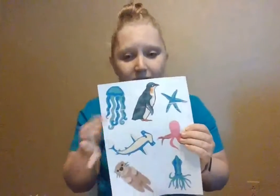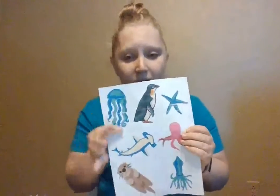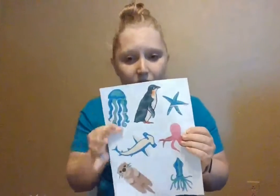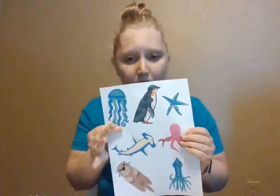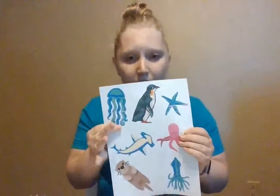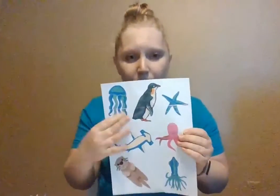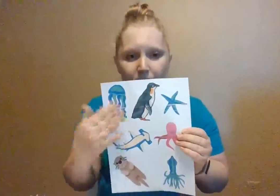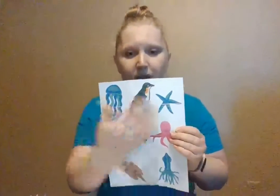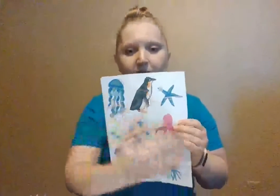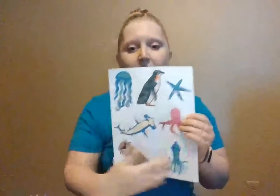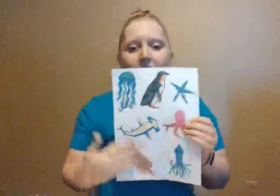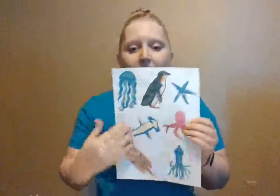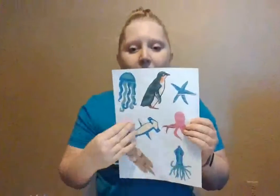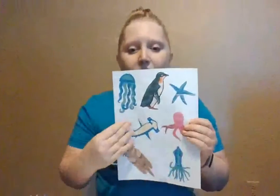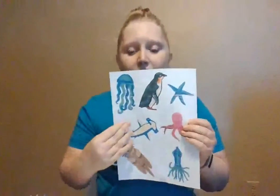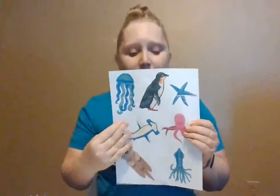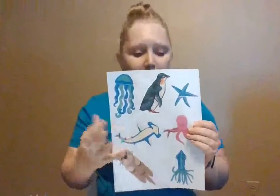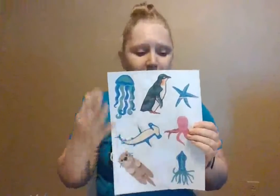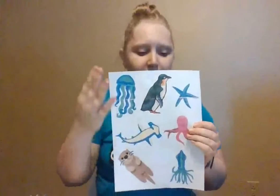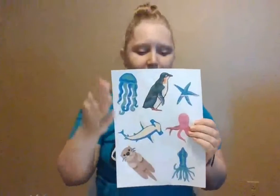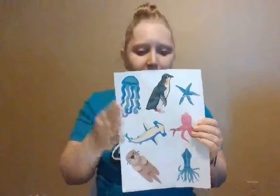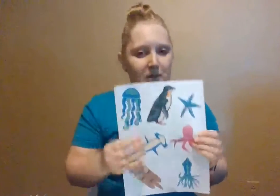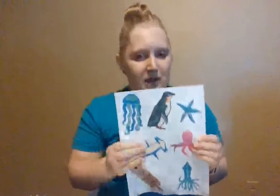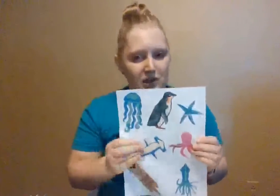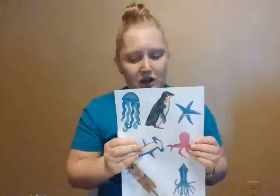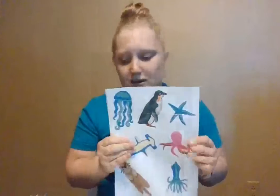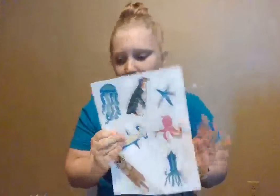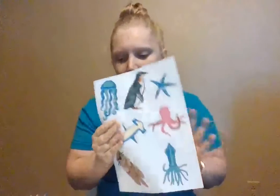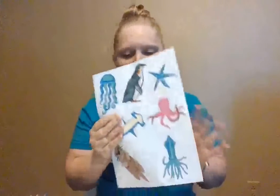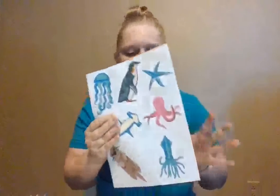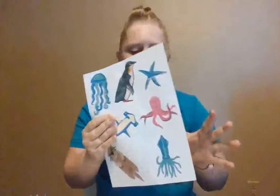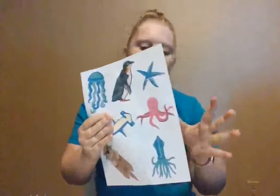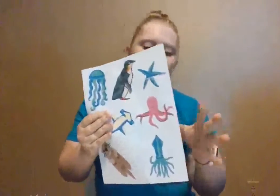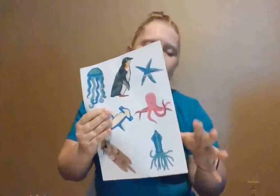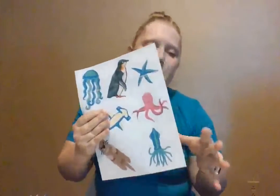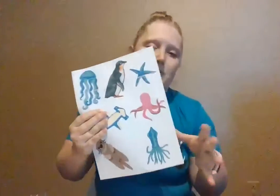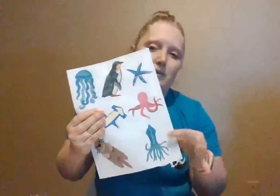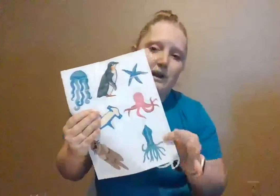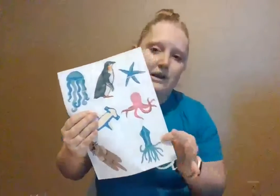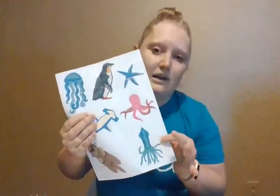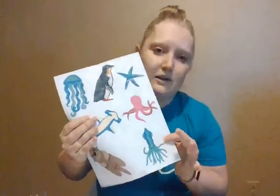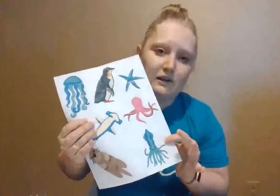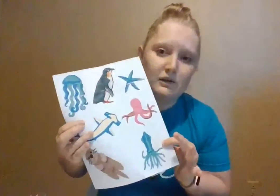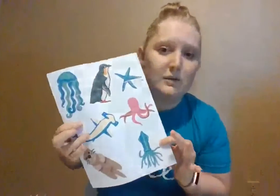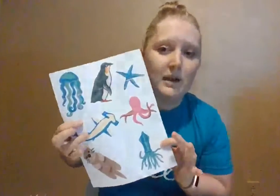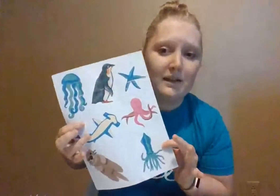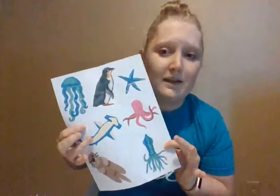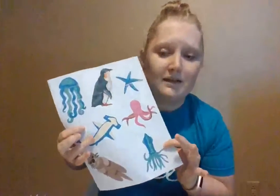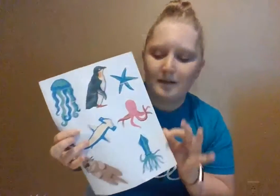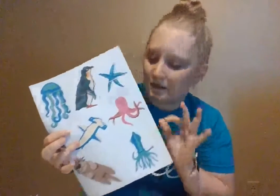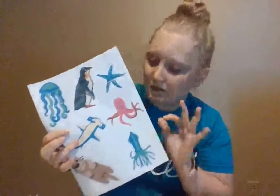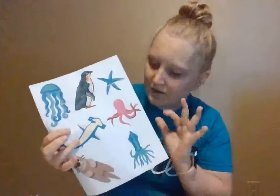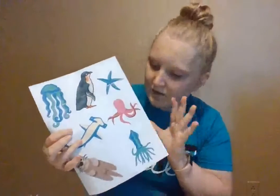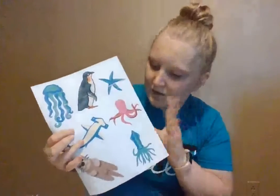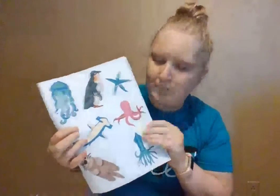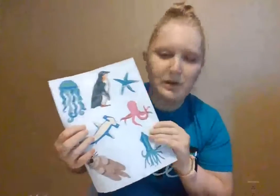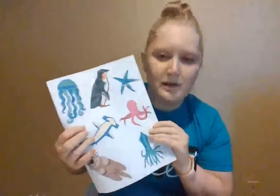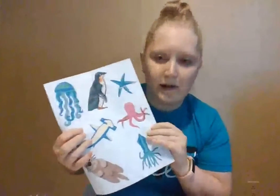schedule post, and you should be able to see these pictures. And what you're going to do to make these is you're just going to print it